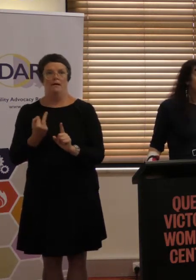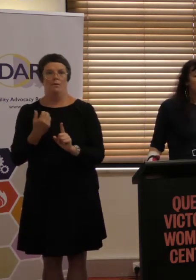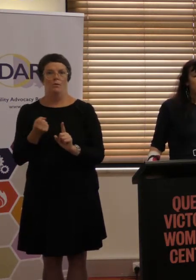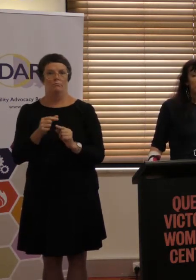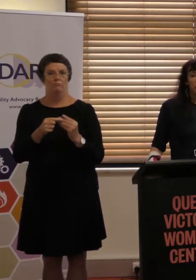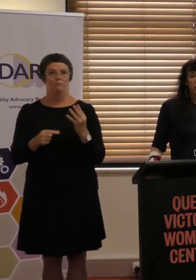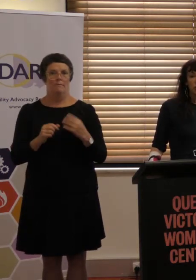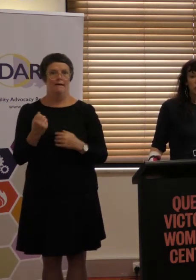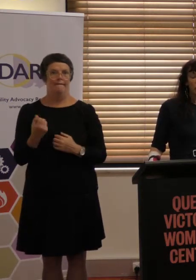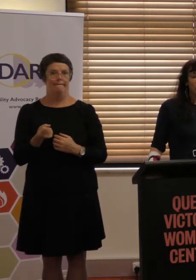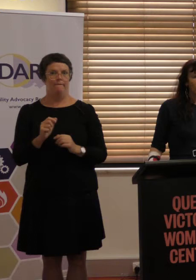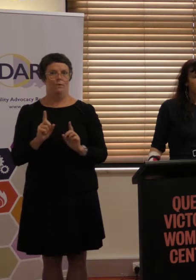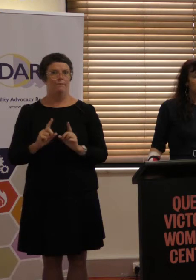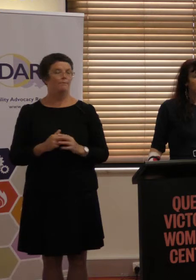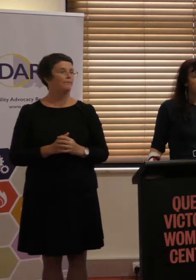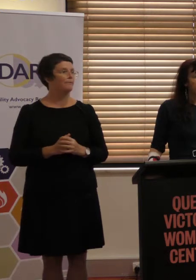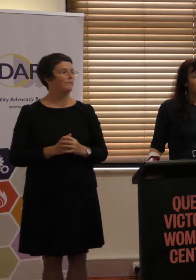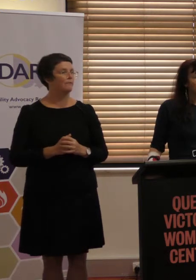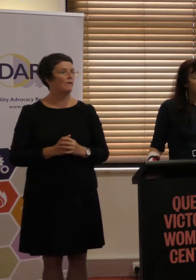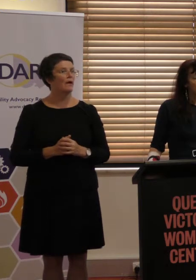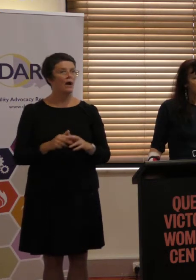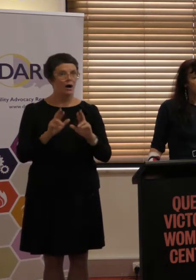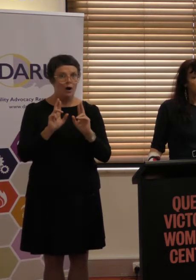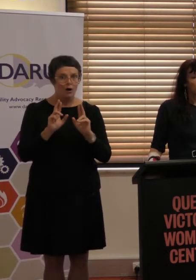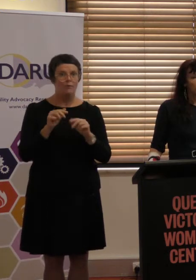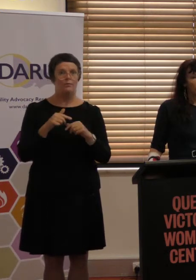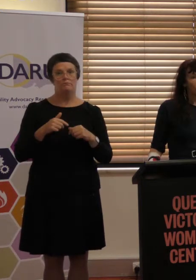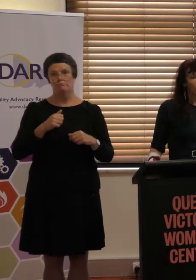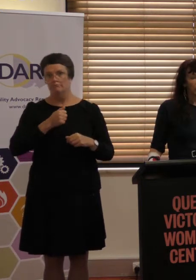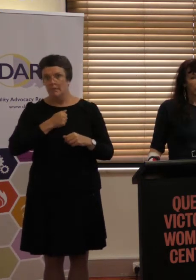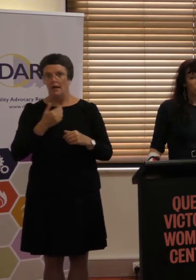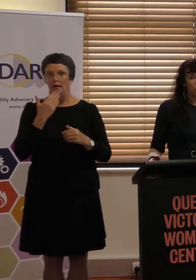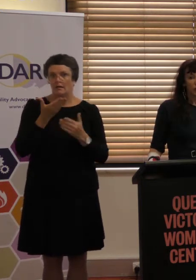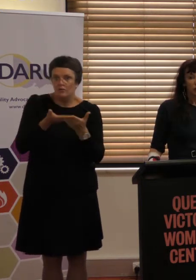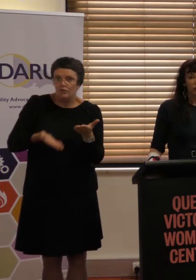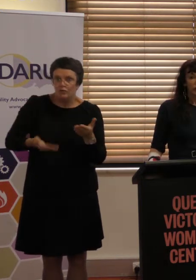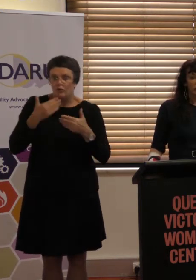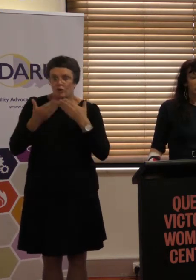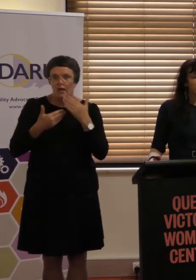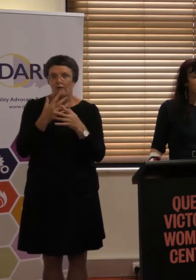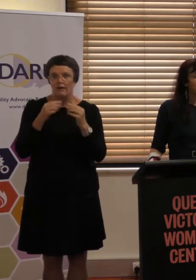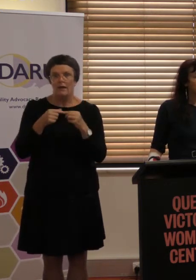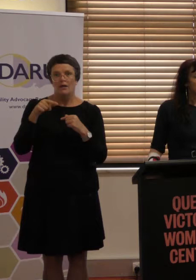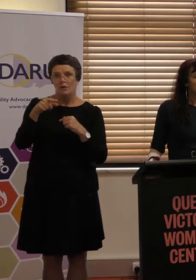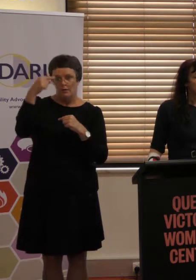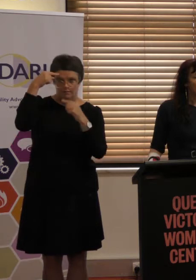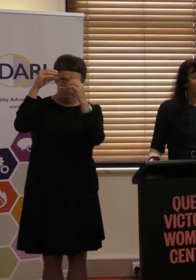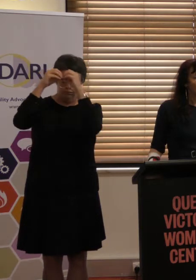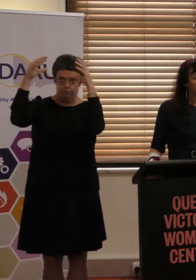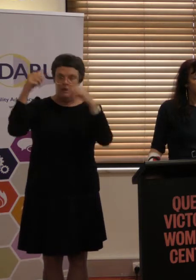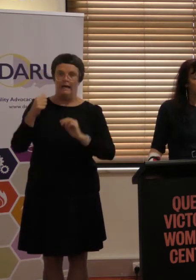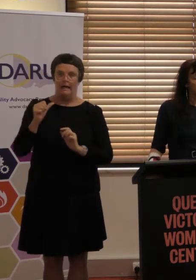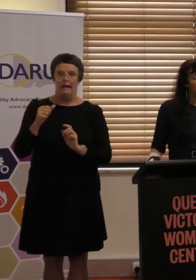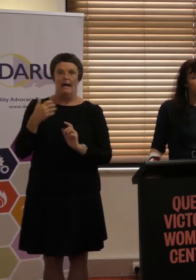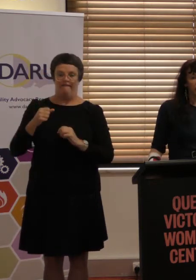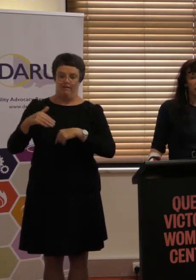So probably the picture that you've got hopefully by now, if you didn't know already, was that we've had decades